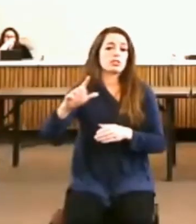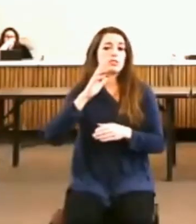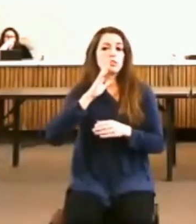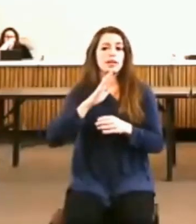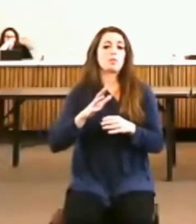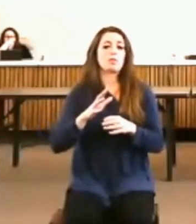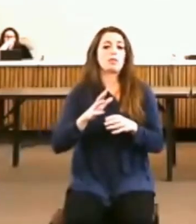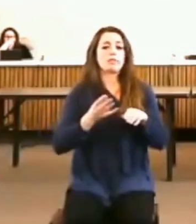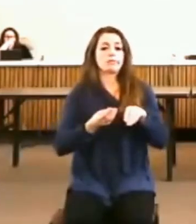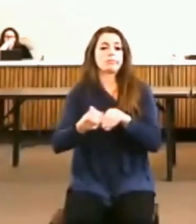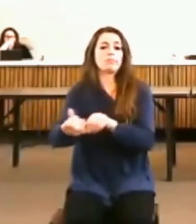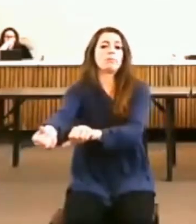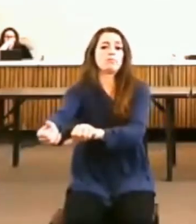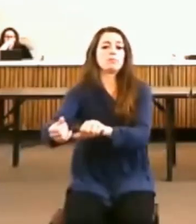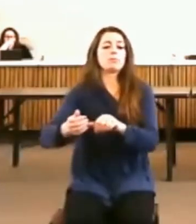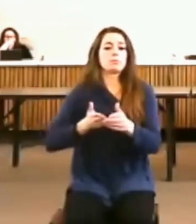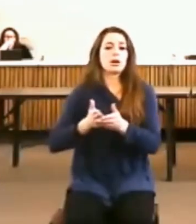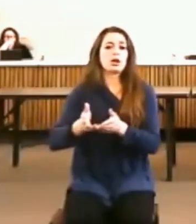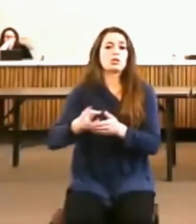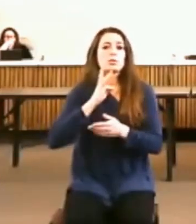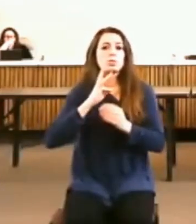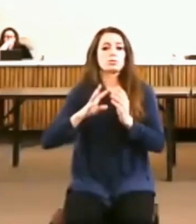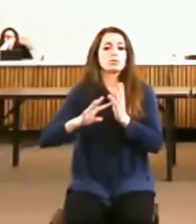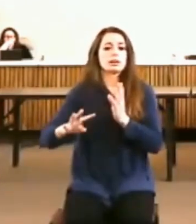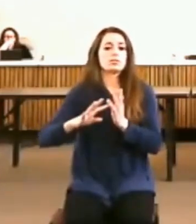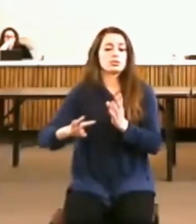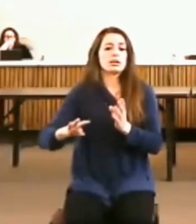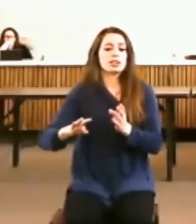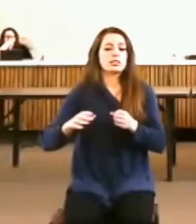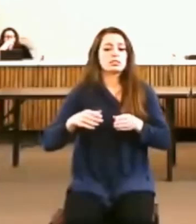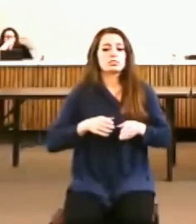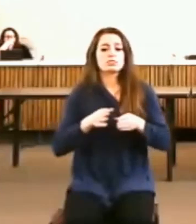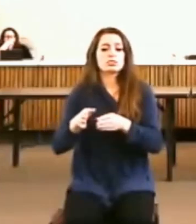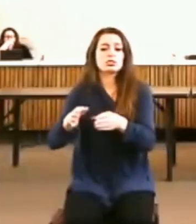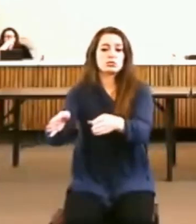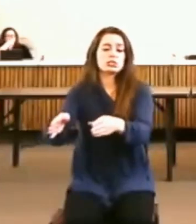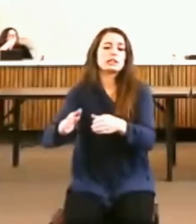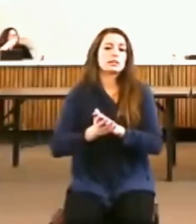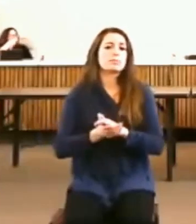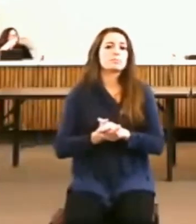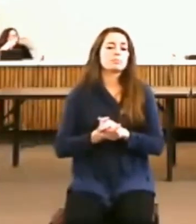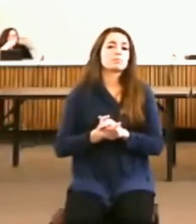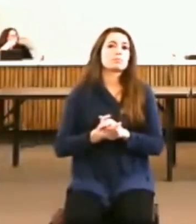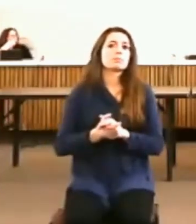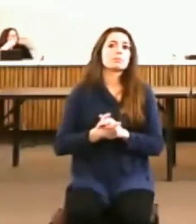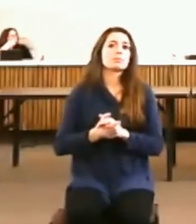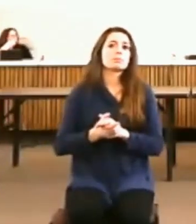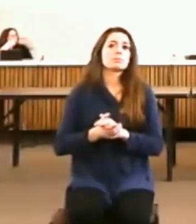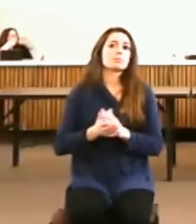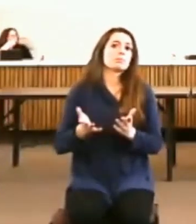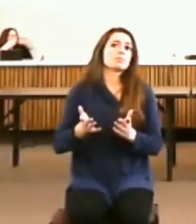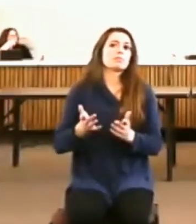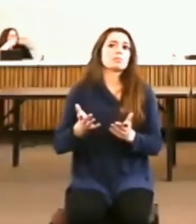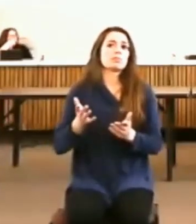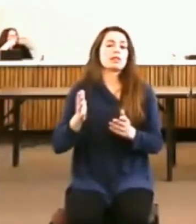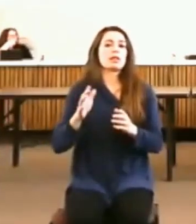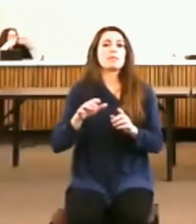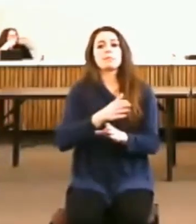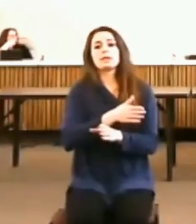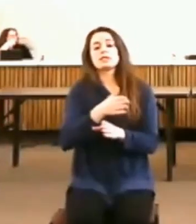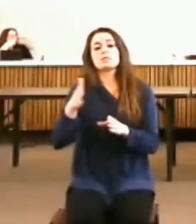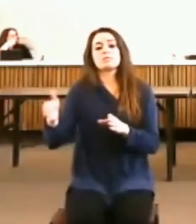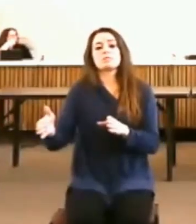apart. Scientists say that Africa is splitting in two, which will eventually lead to